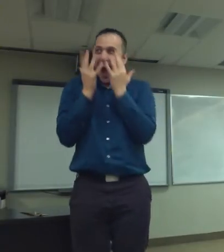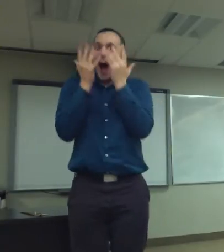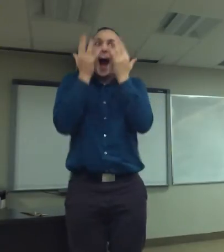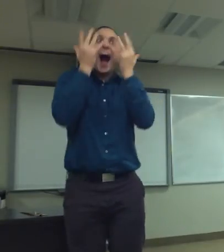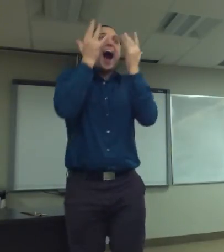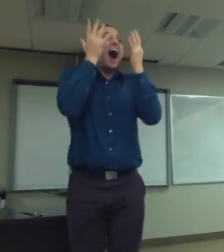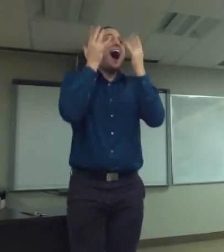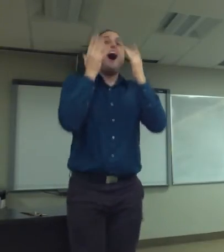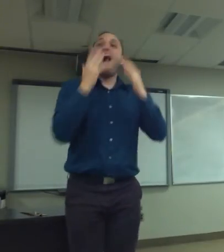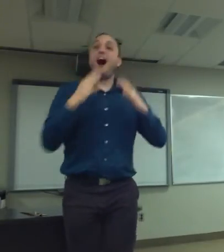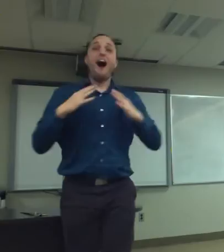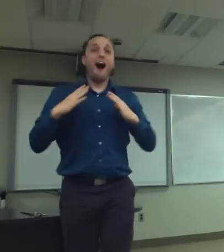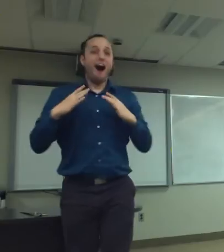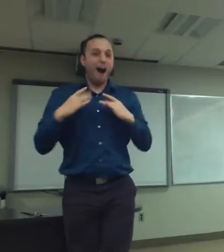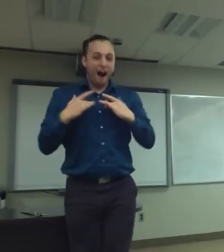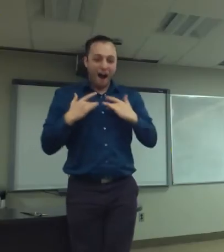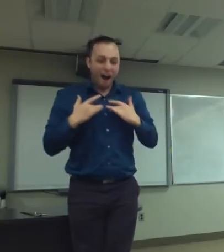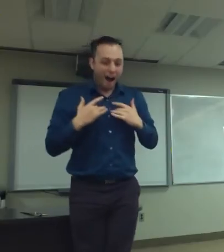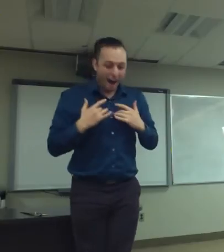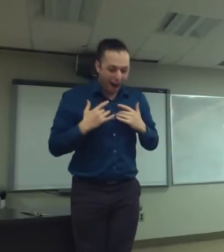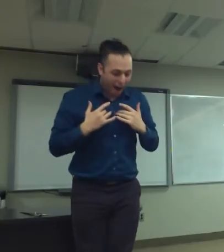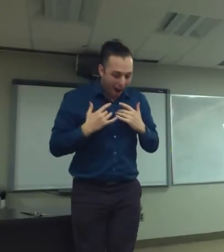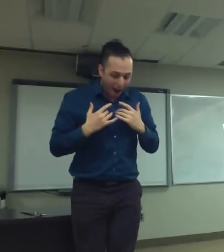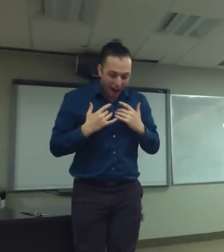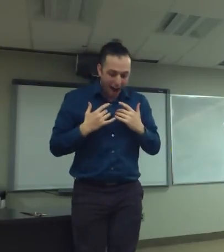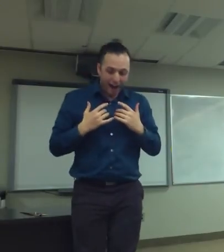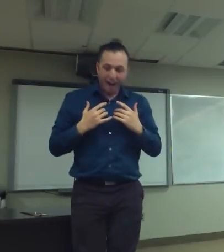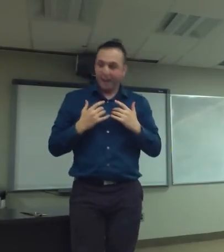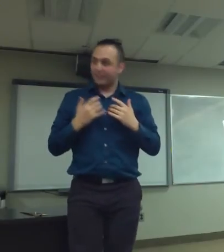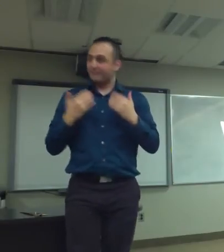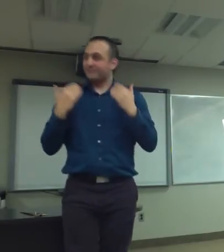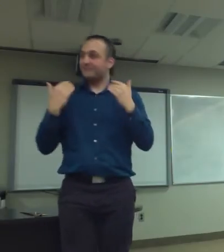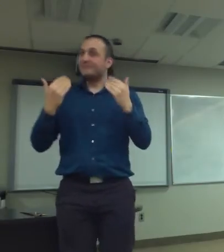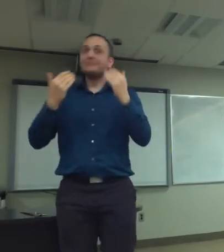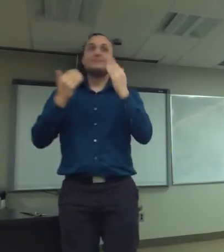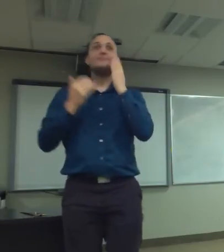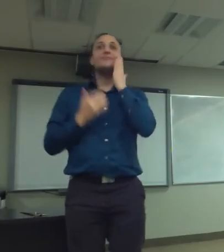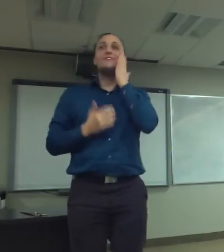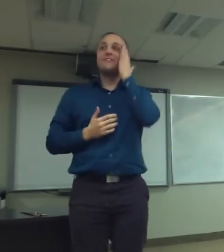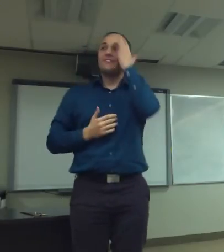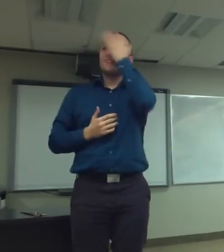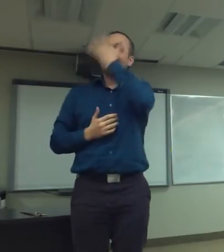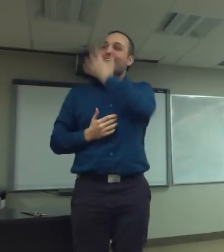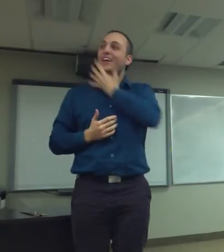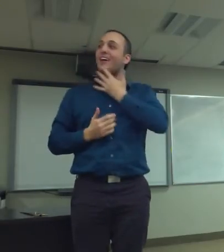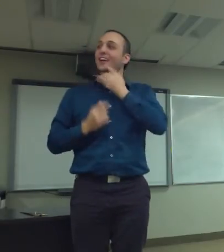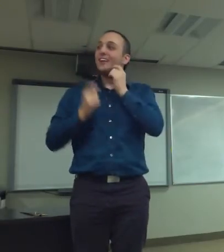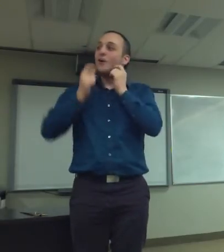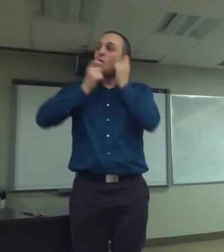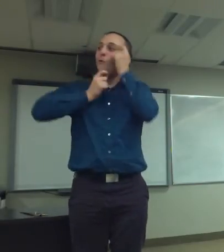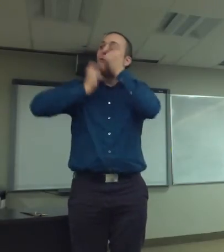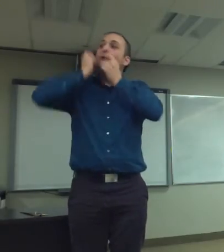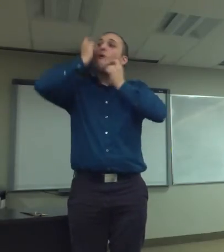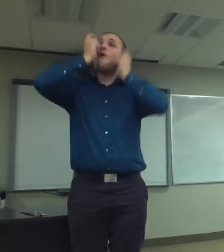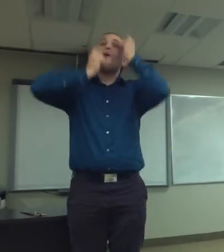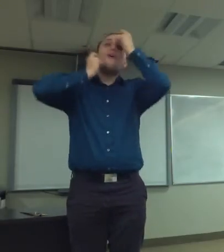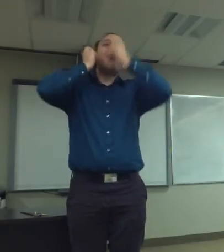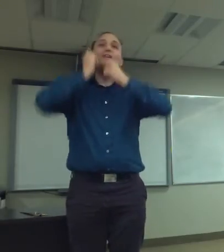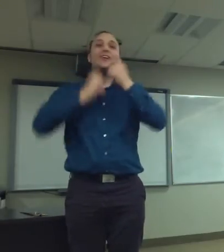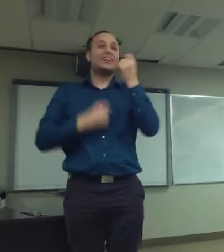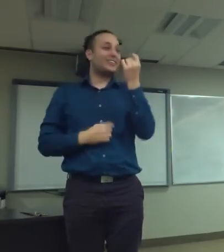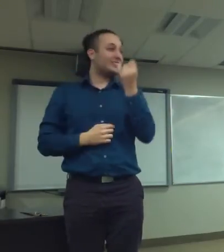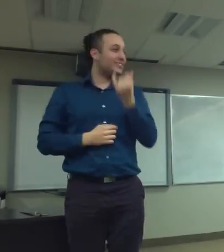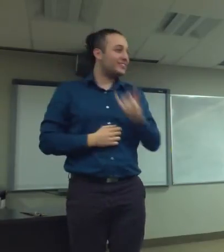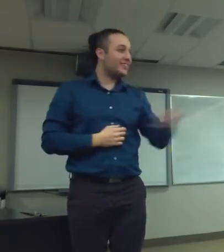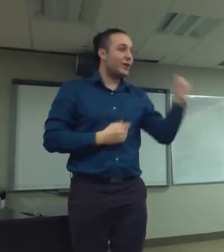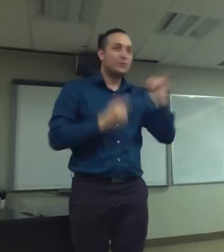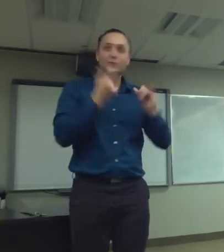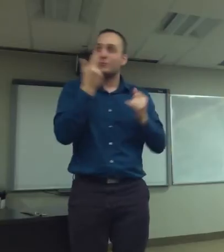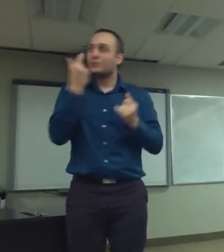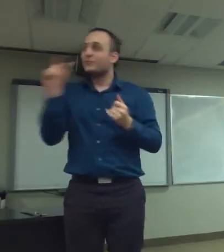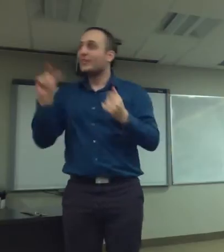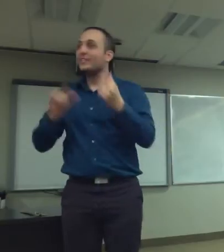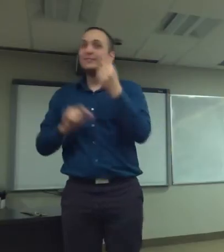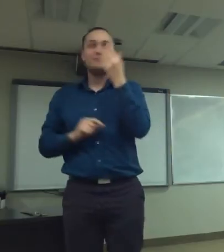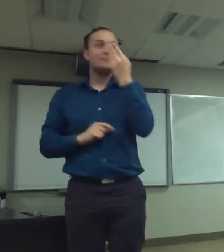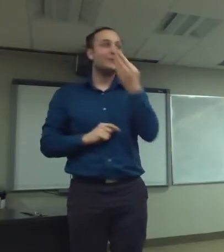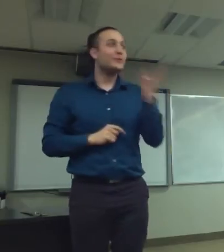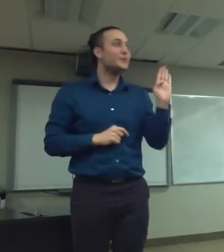And that was so pretty. She colored her face green, purple, and blue.